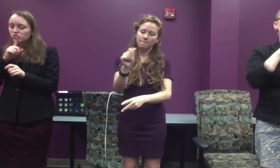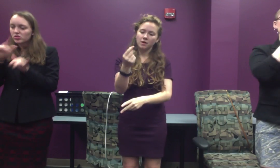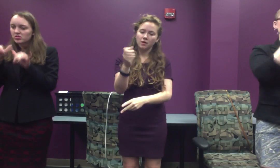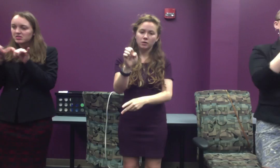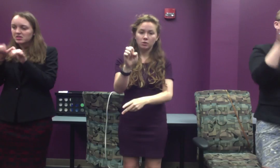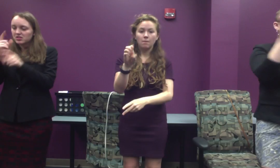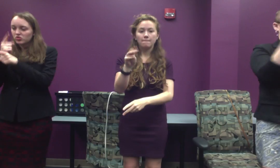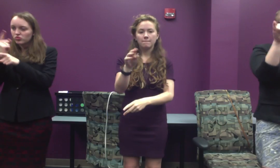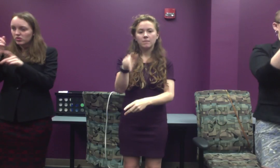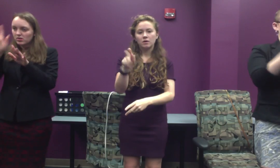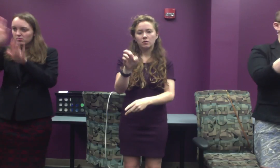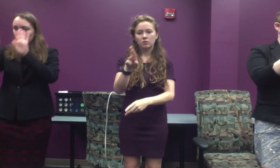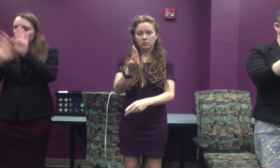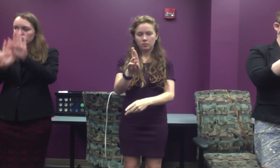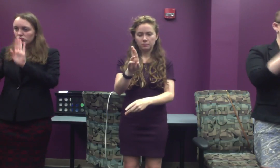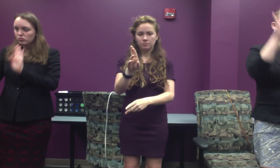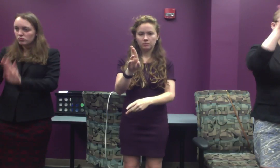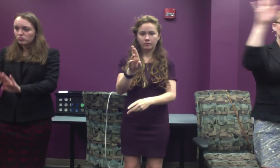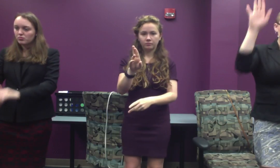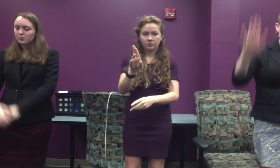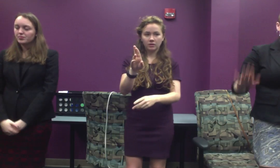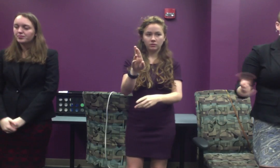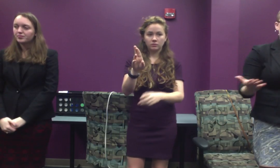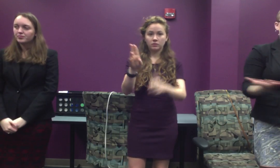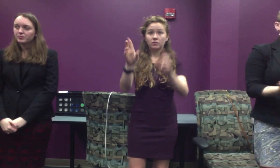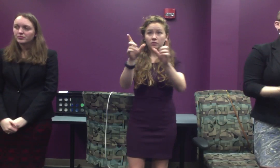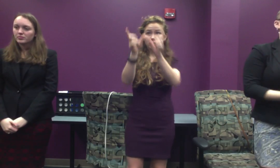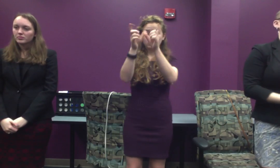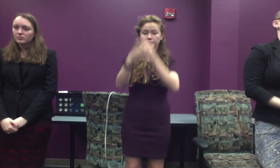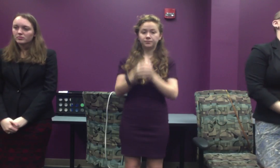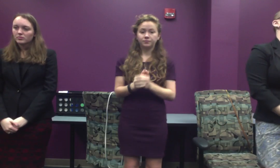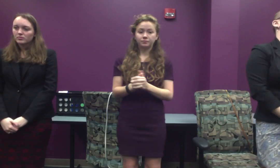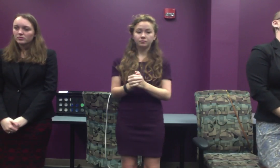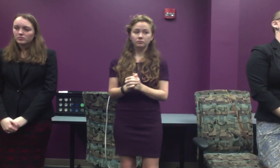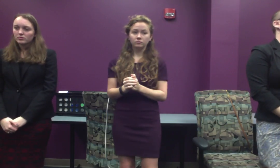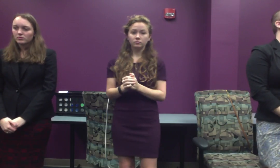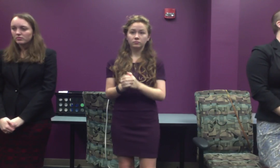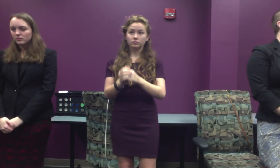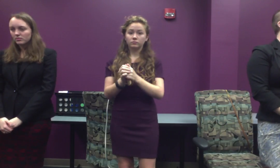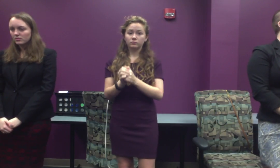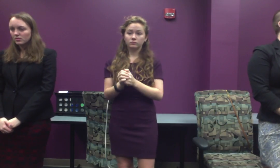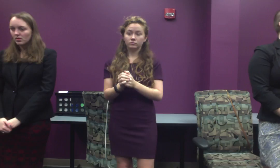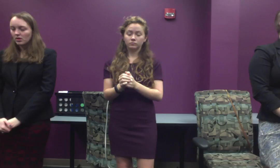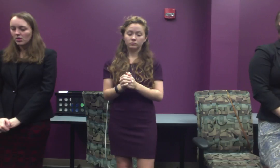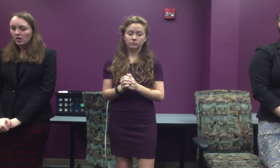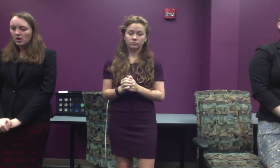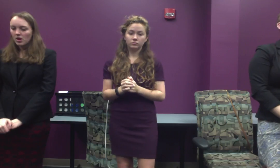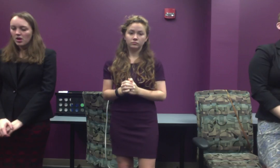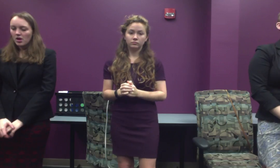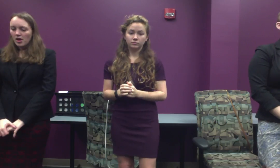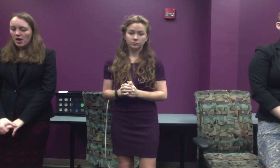Once the story is actually in the paper, the editor will go in and design the story in the computer to fit the space that is